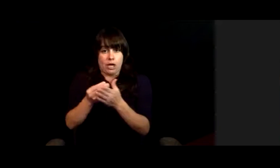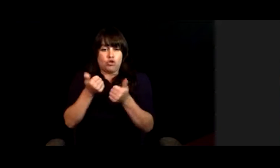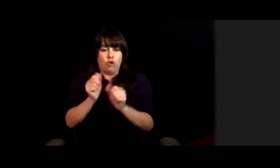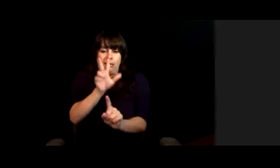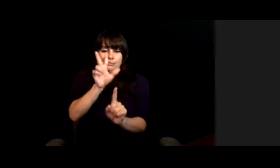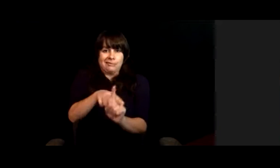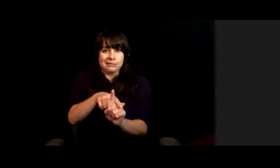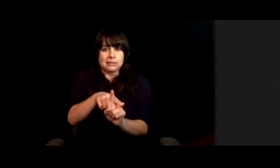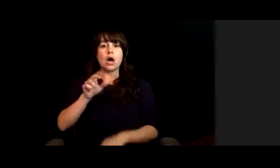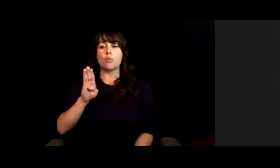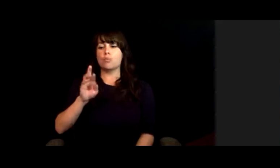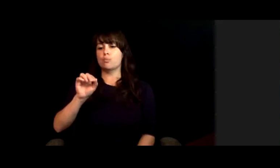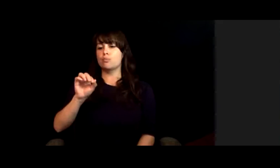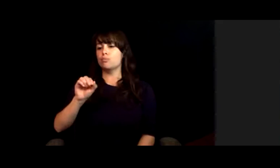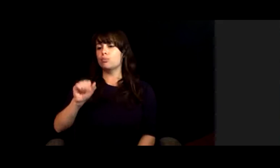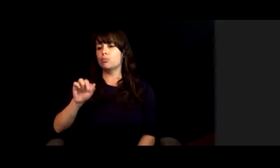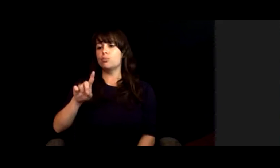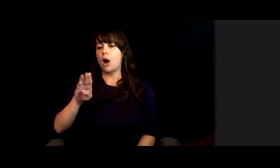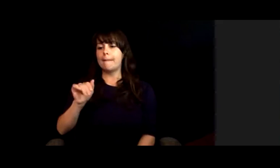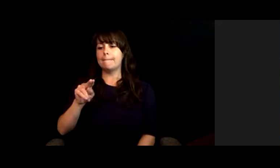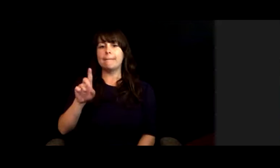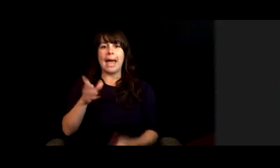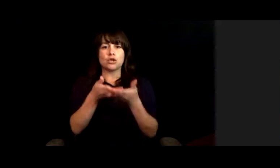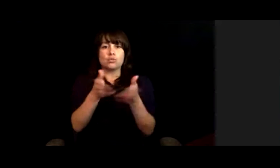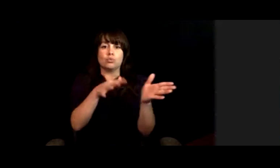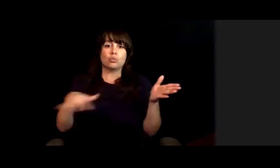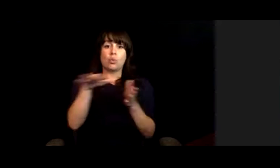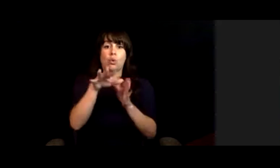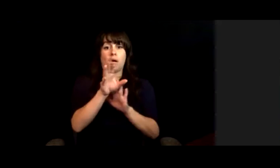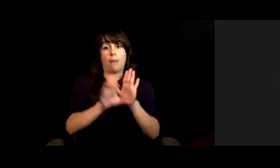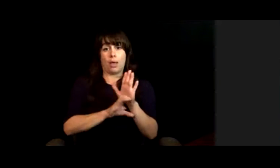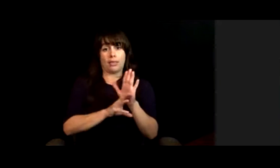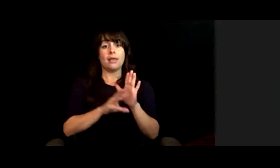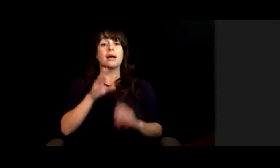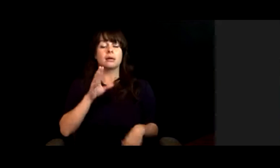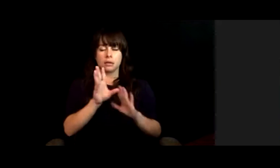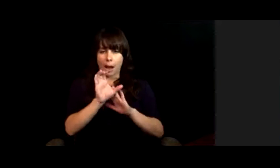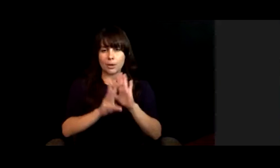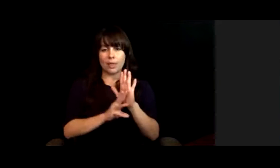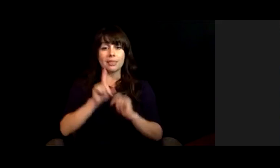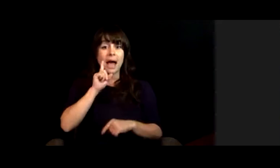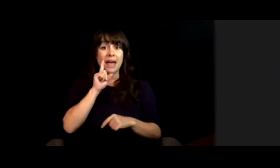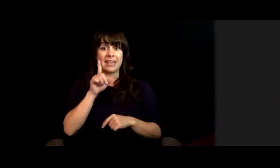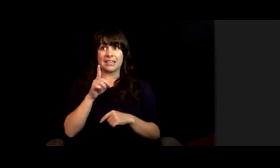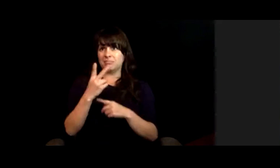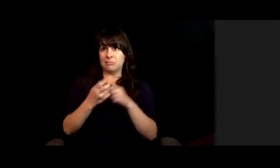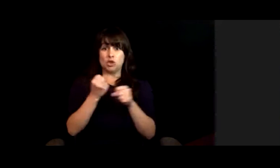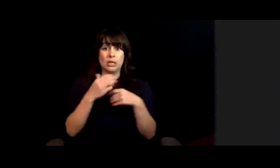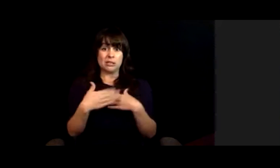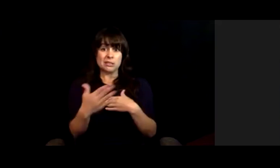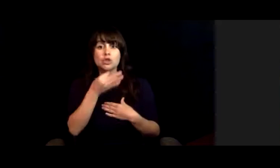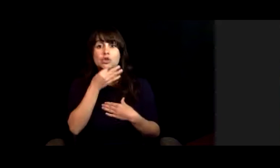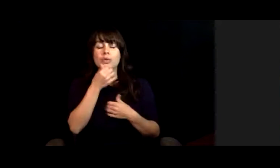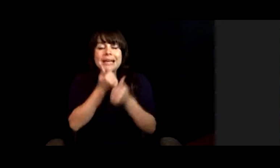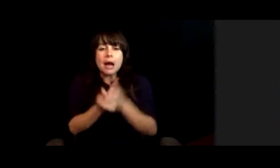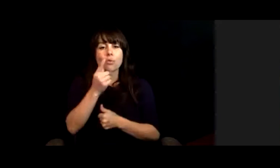the Commonwealth. And I think, within 2 years, maybe even shorter than that, everybody will have connectivity. So that